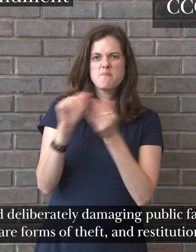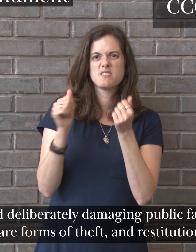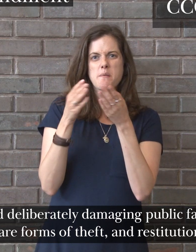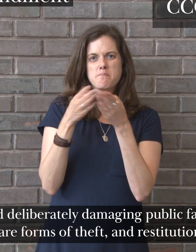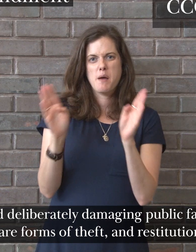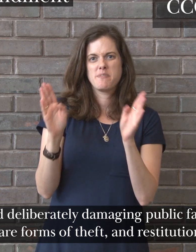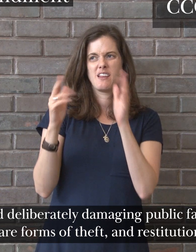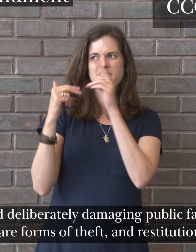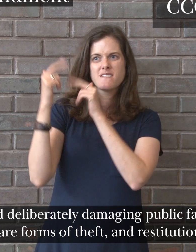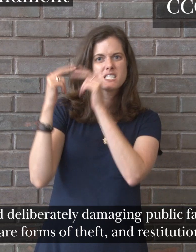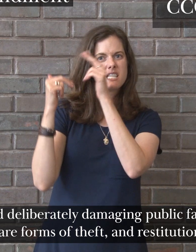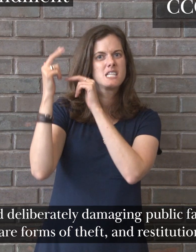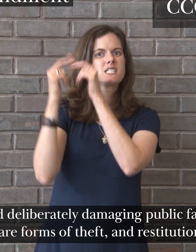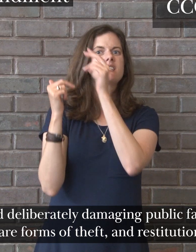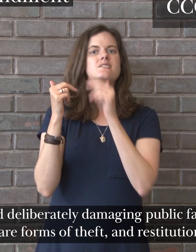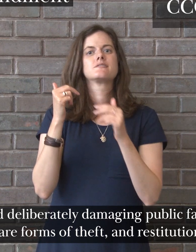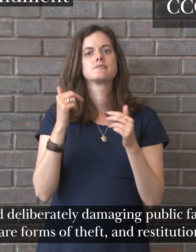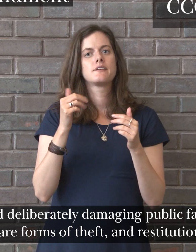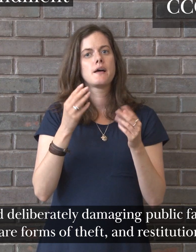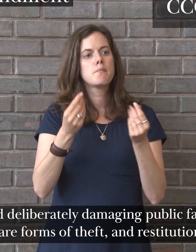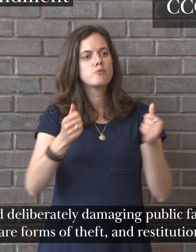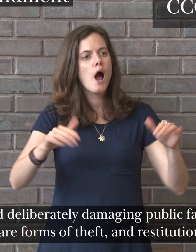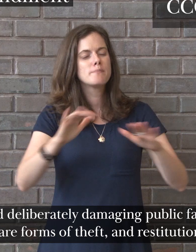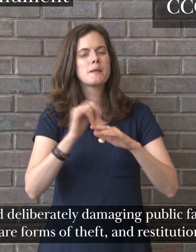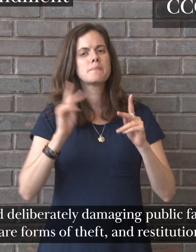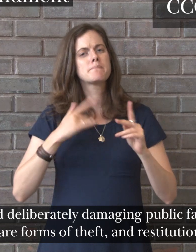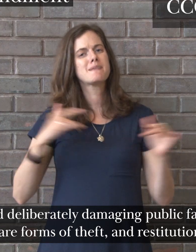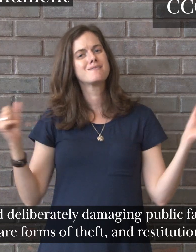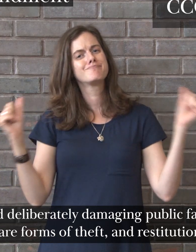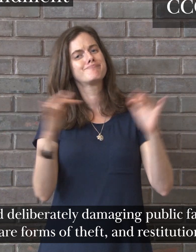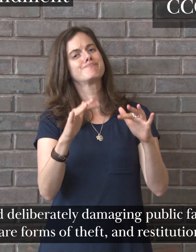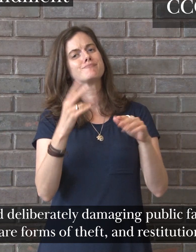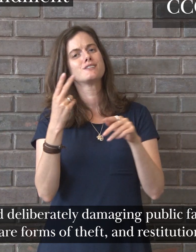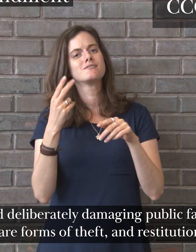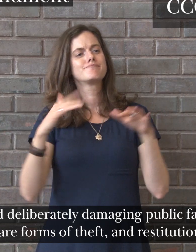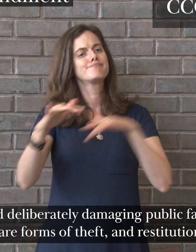forms of theft and restitution must be made.